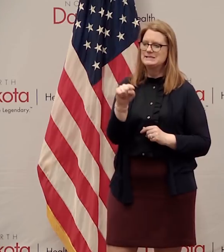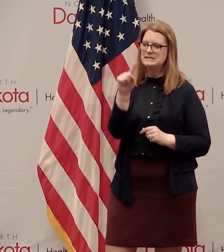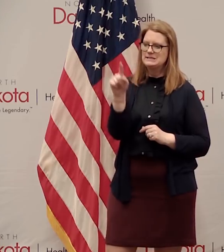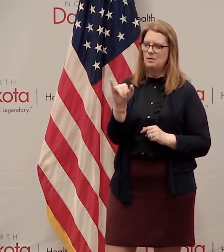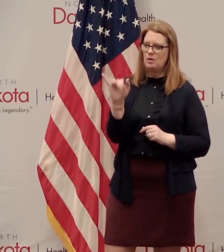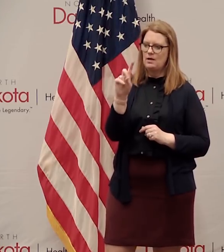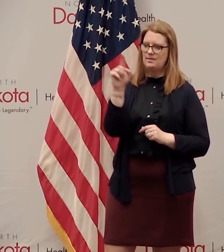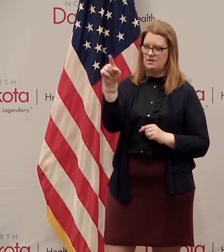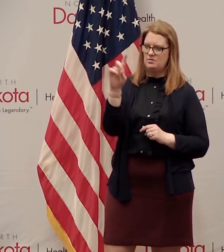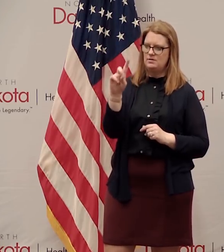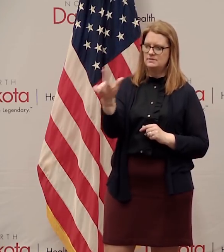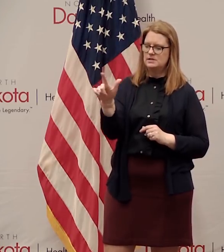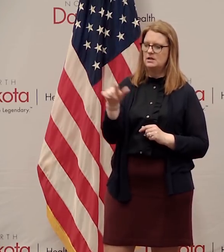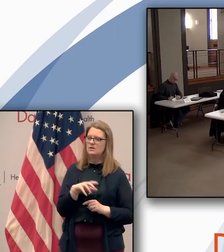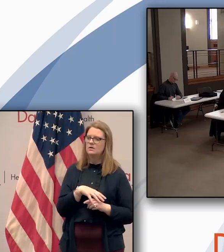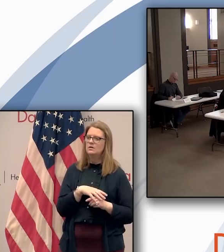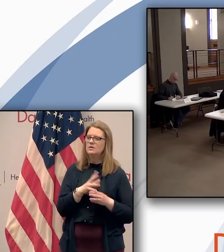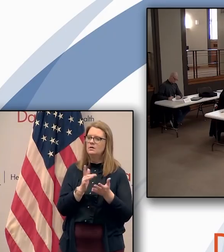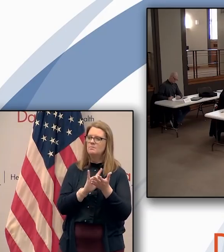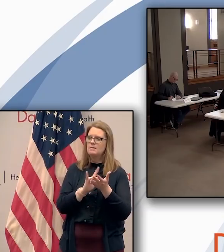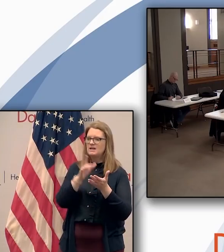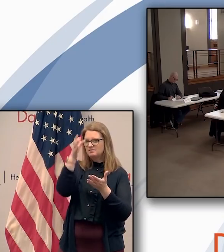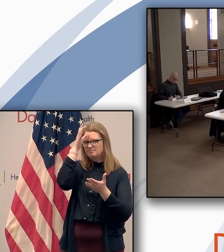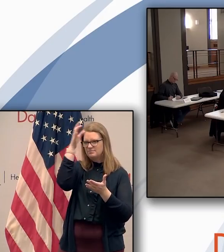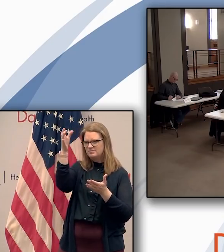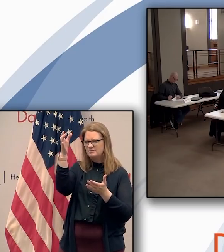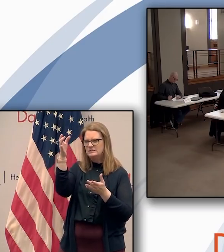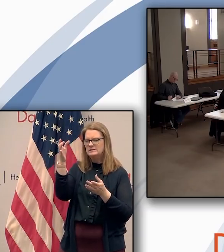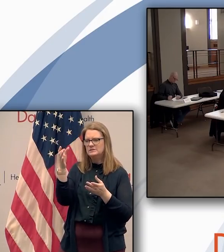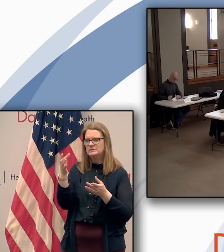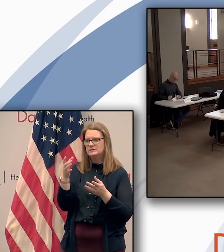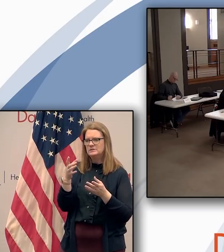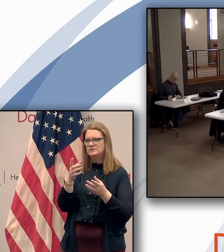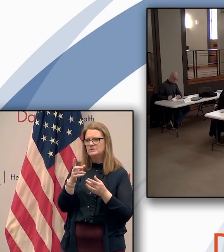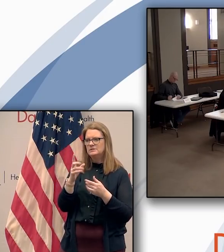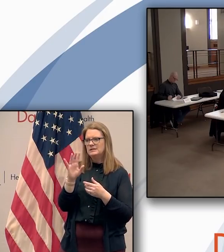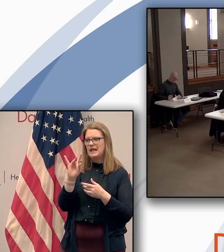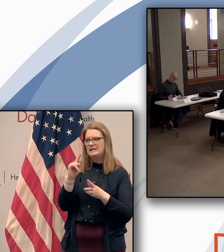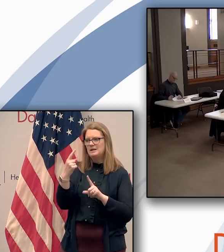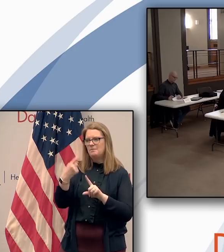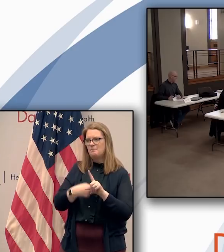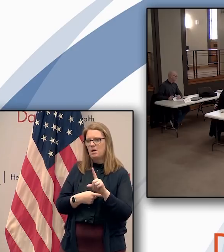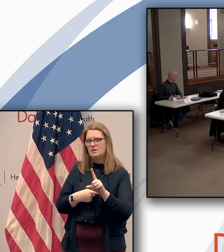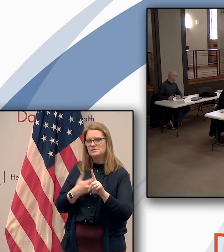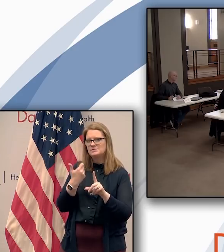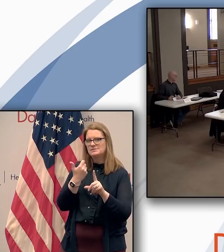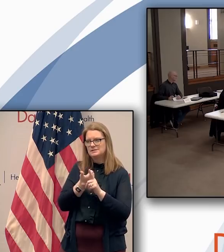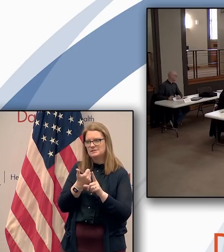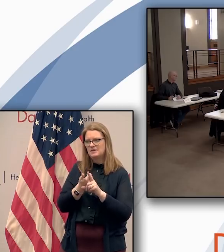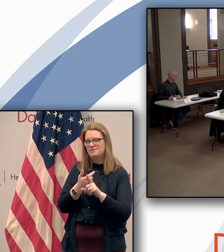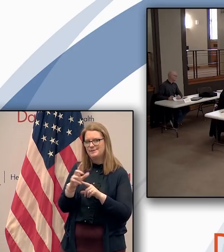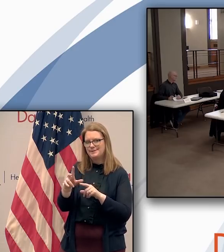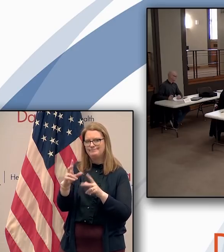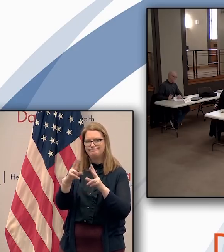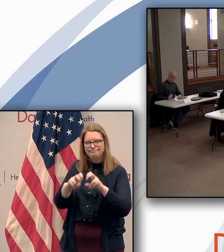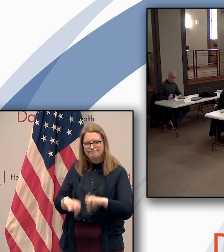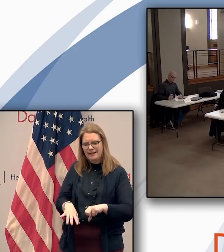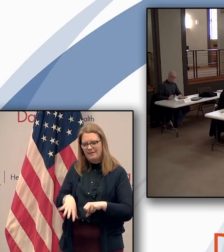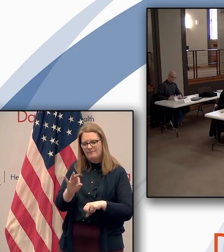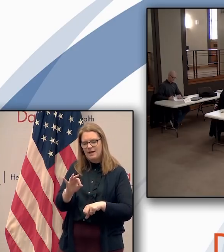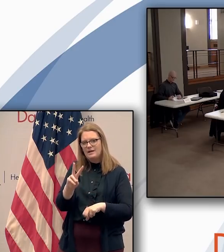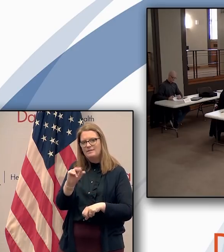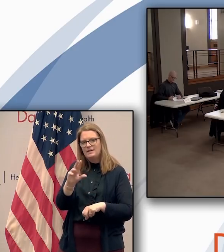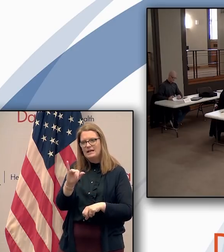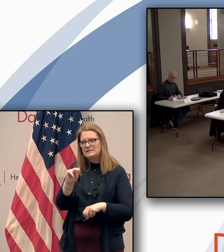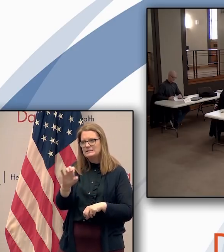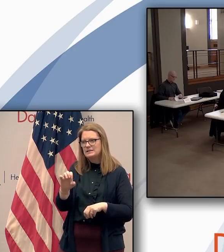KZZY in Devils Lake. Given that medical experts are saying it will likely take at least 18 months to come up with a vaccine, what will the state's